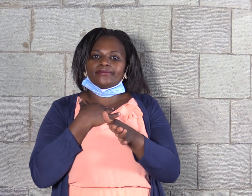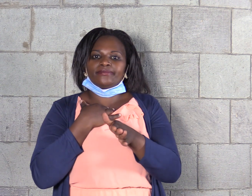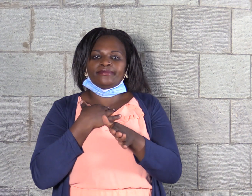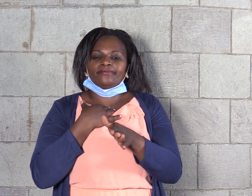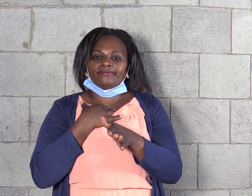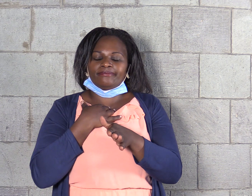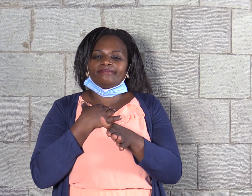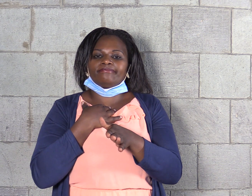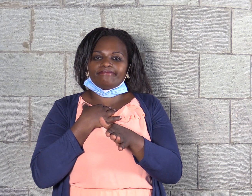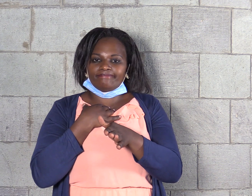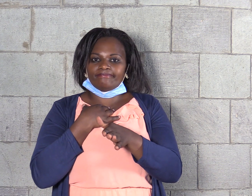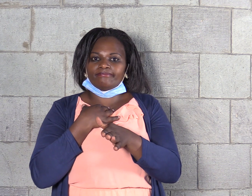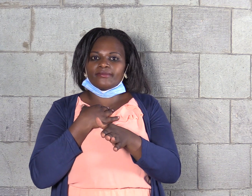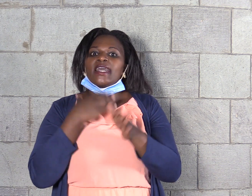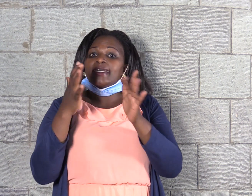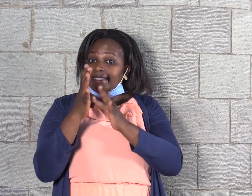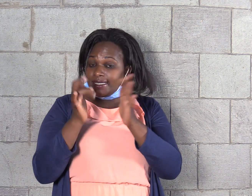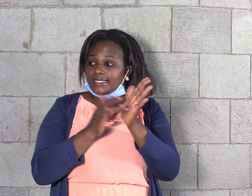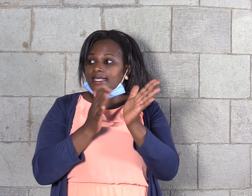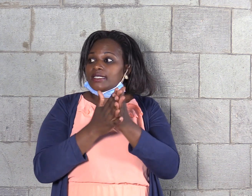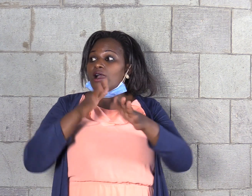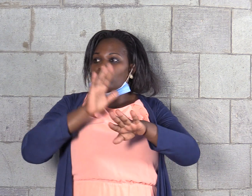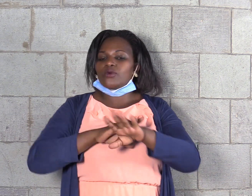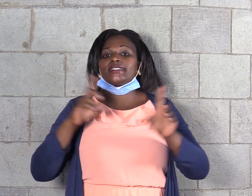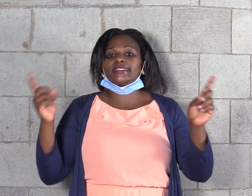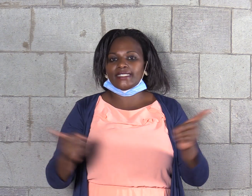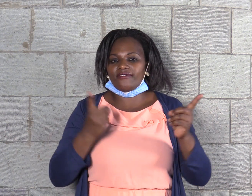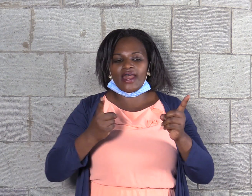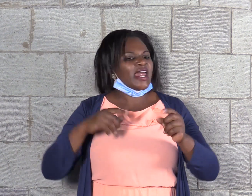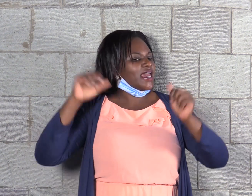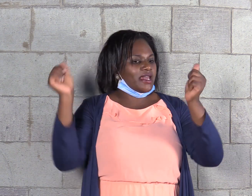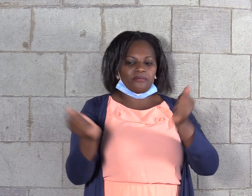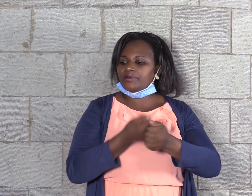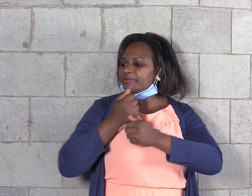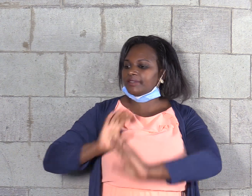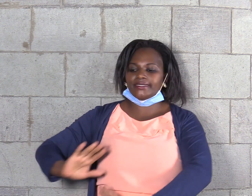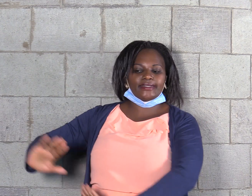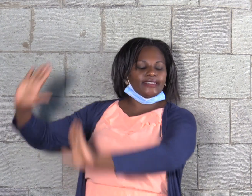And Jesus being our good shepherd, he will not leave us to be destroyed by the